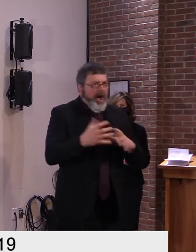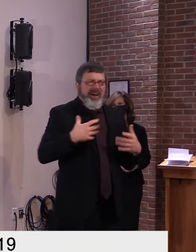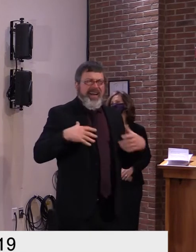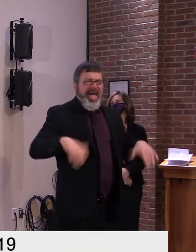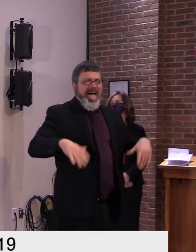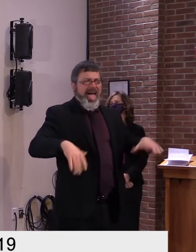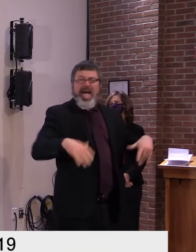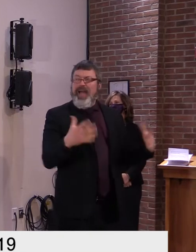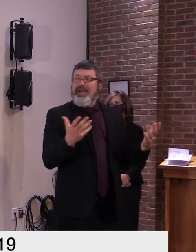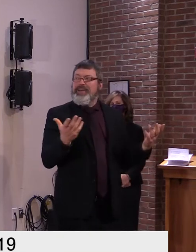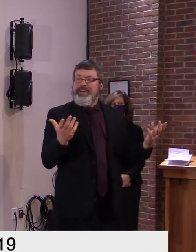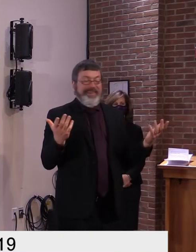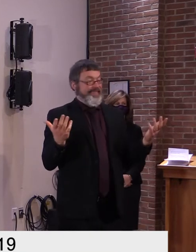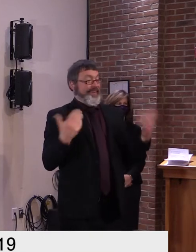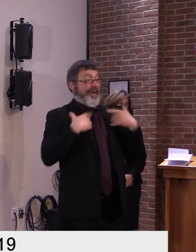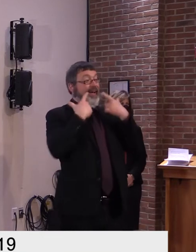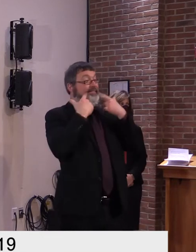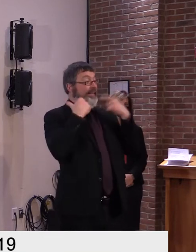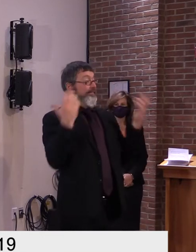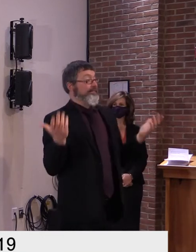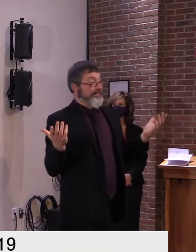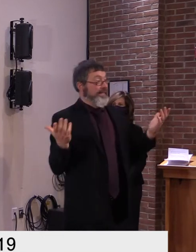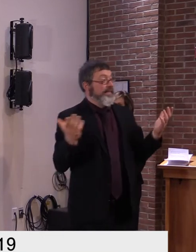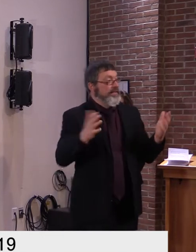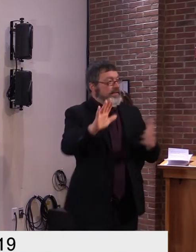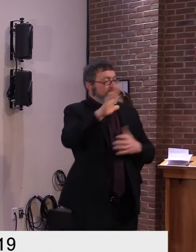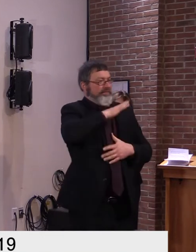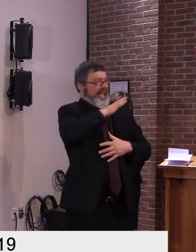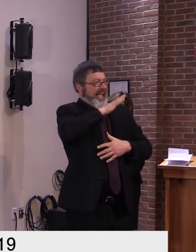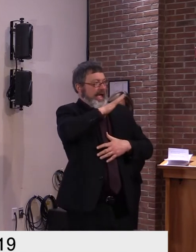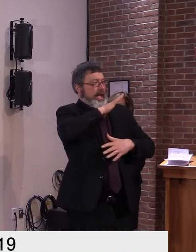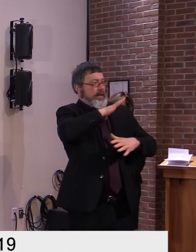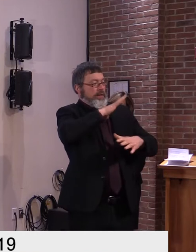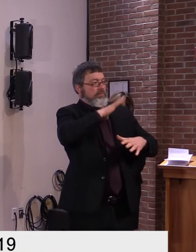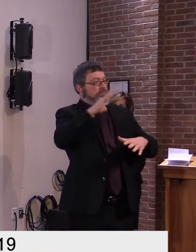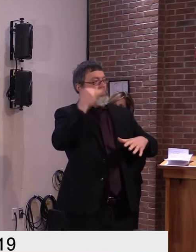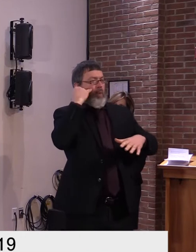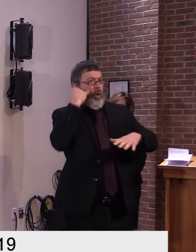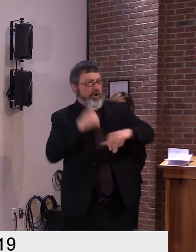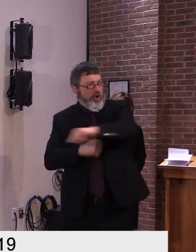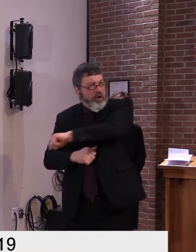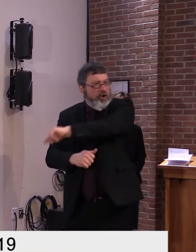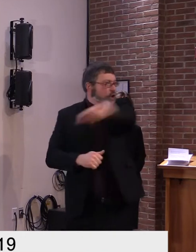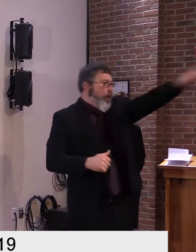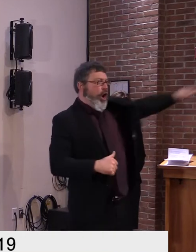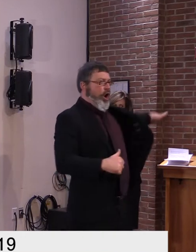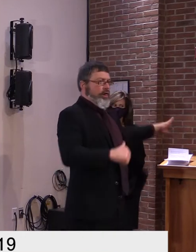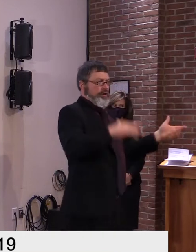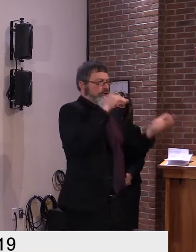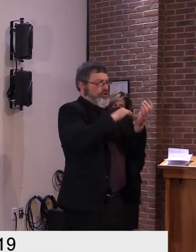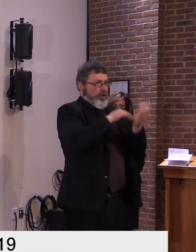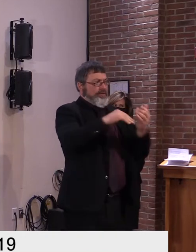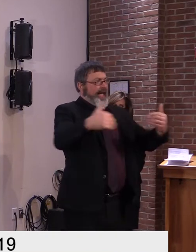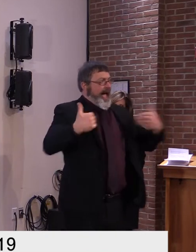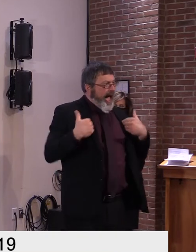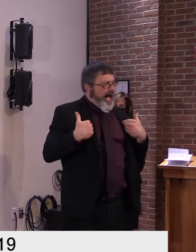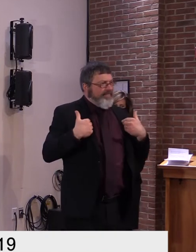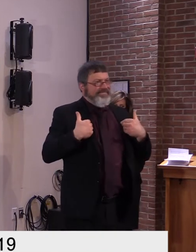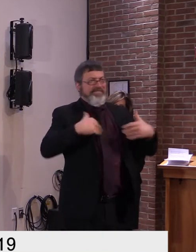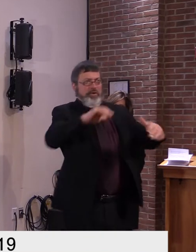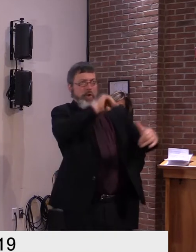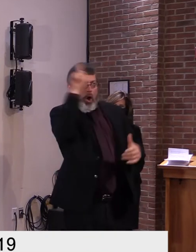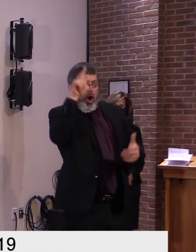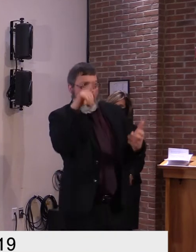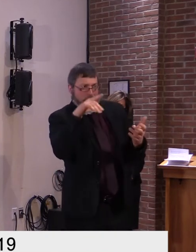If every primary care practice had the vaccine and every pharmacy had the vaccine, it would